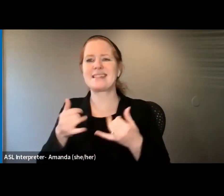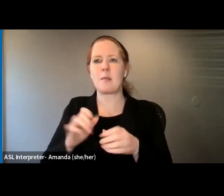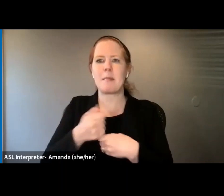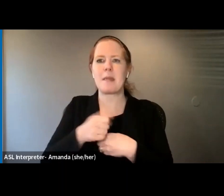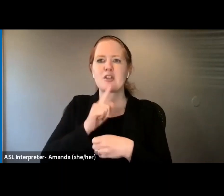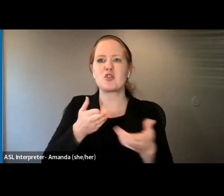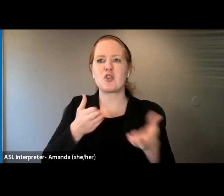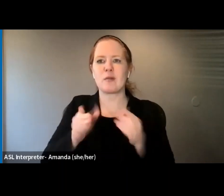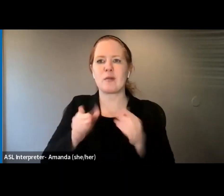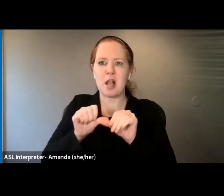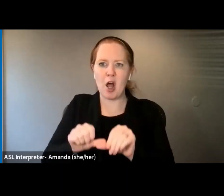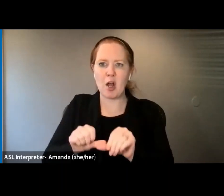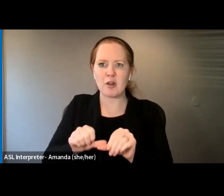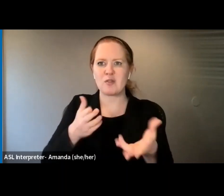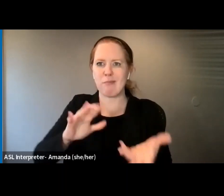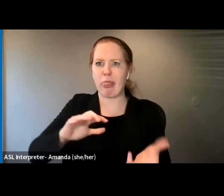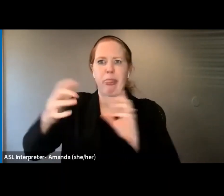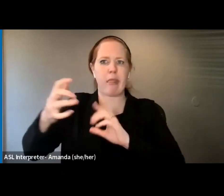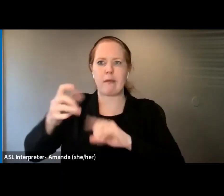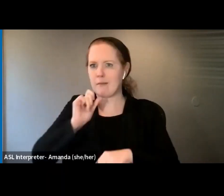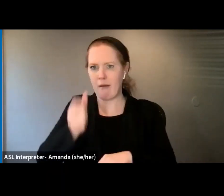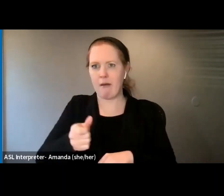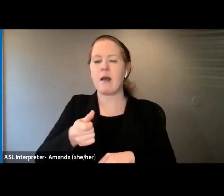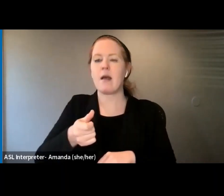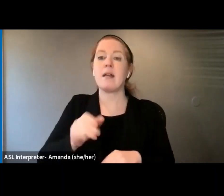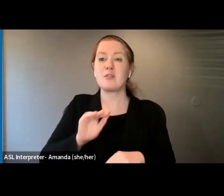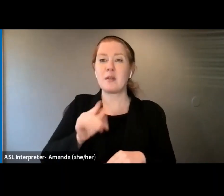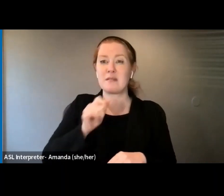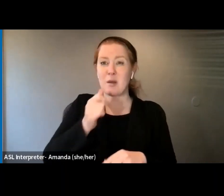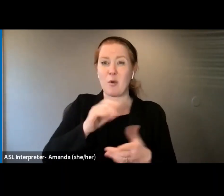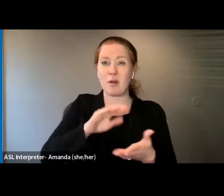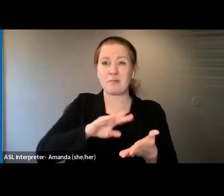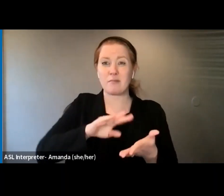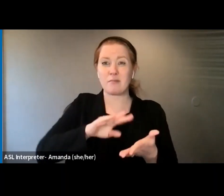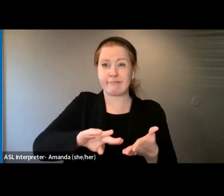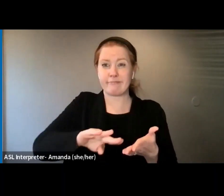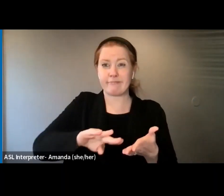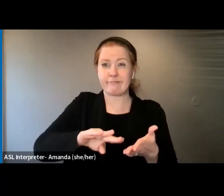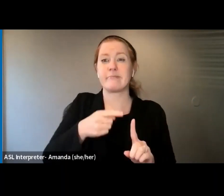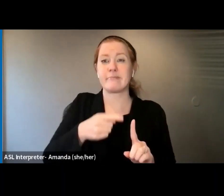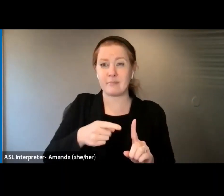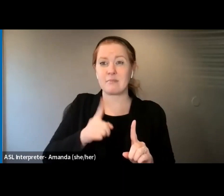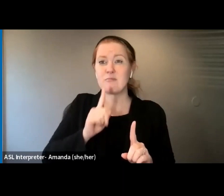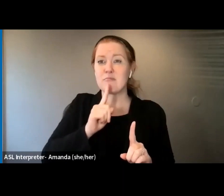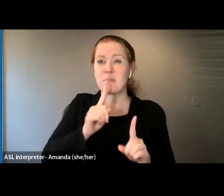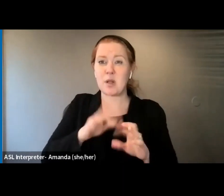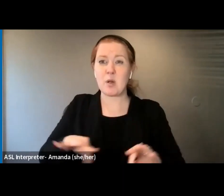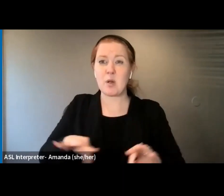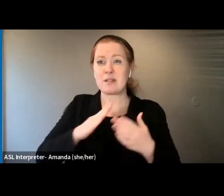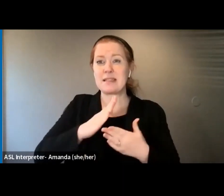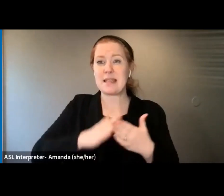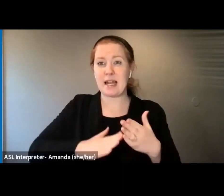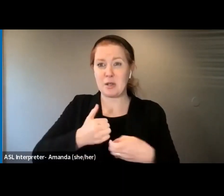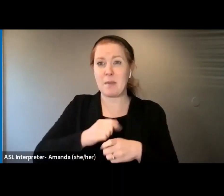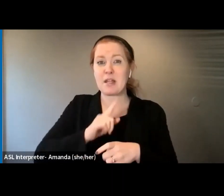service disruption if someone is involuntarily disenrolled. So this is a very important section to make sure